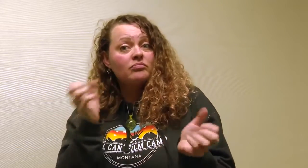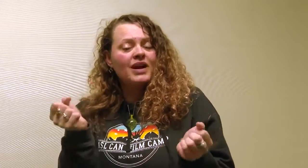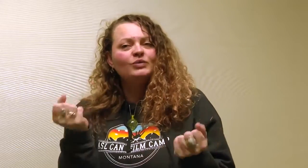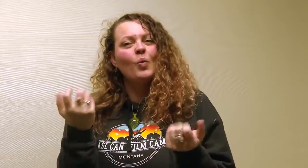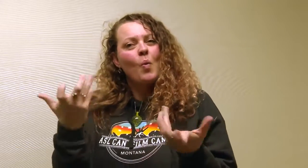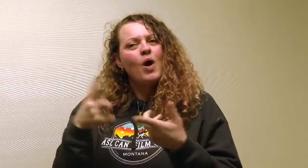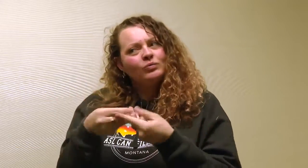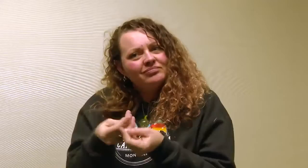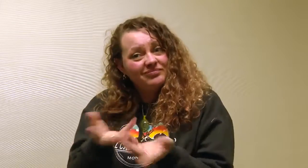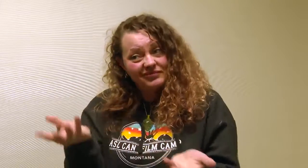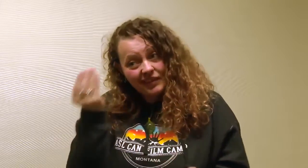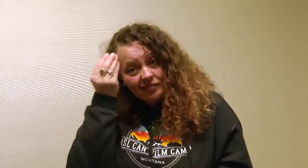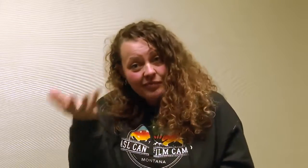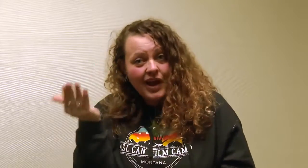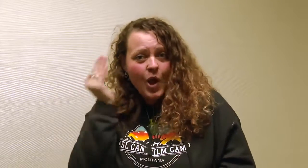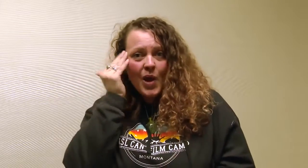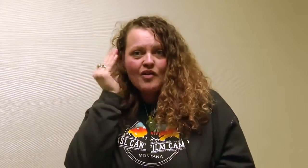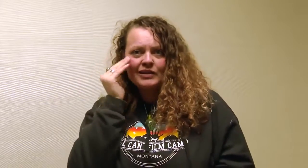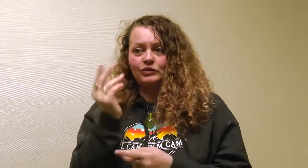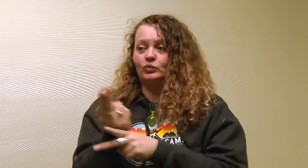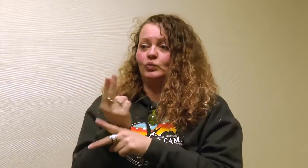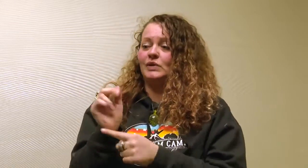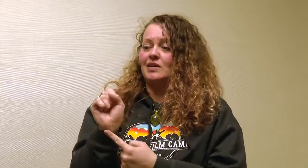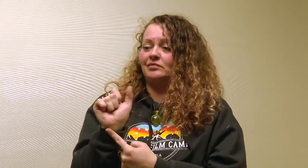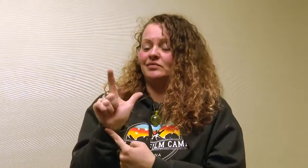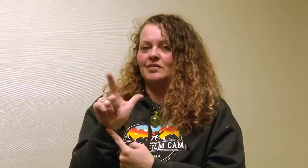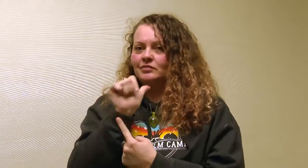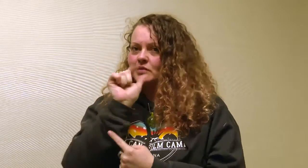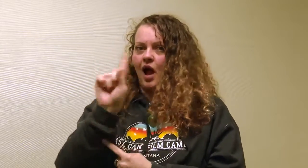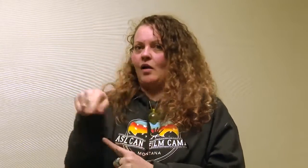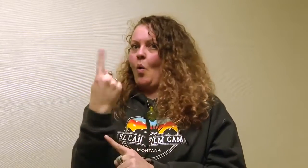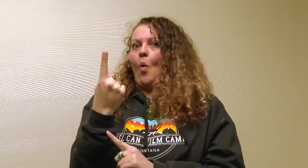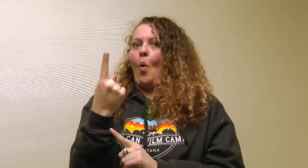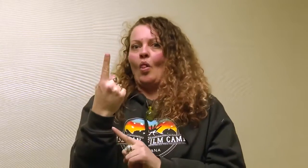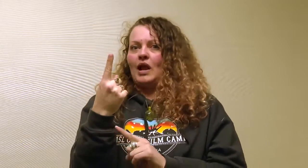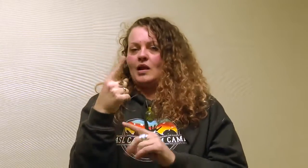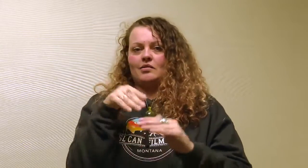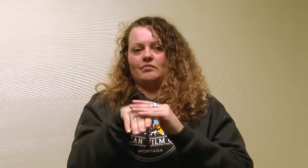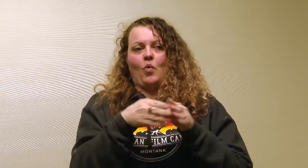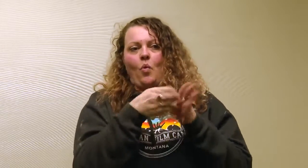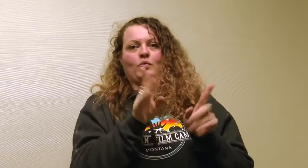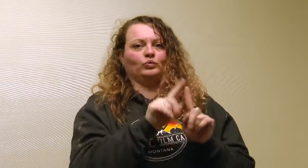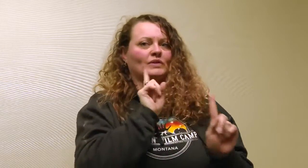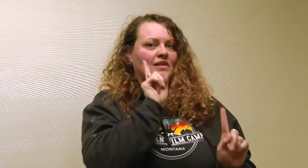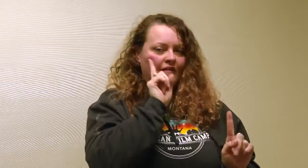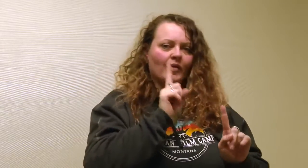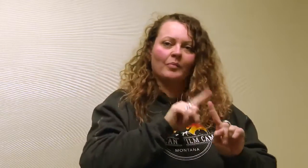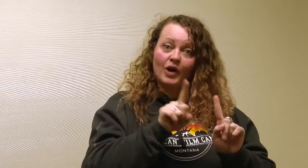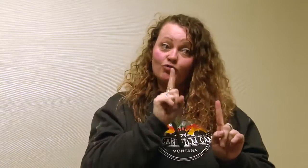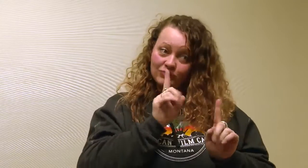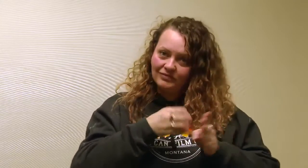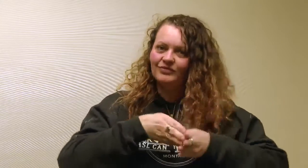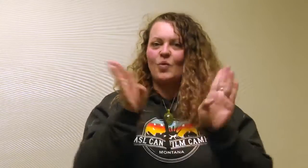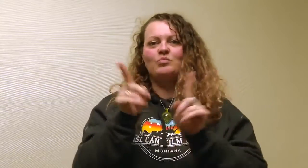access, but they can use sign language, and we would like to spread that awareness that ASL isn't only for deaf people, but it's